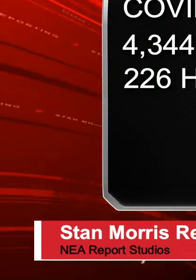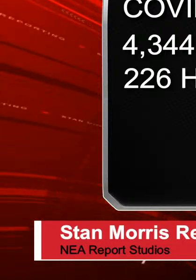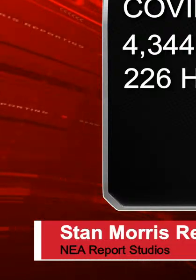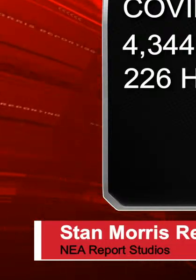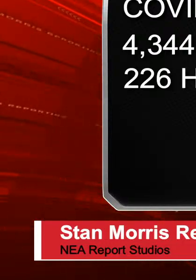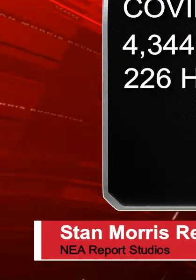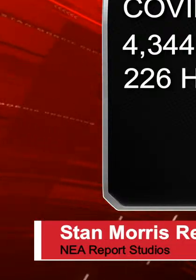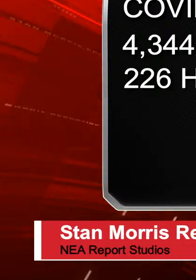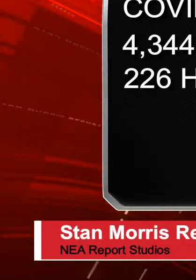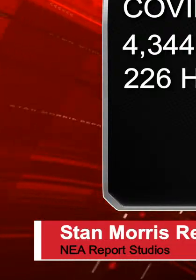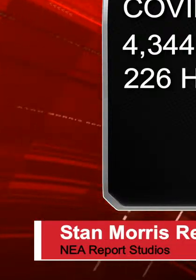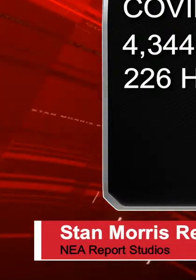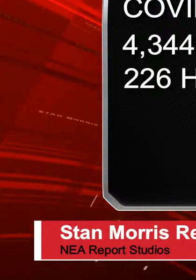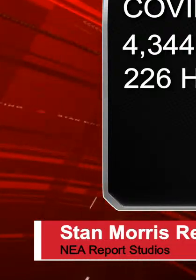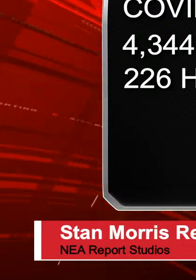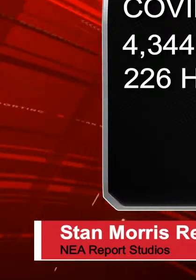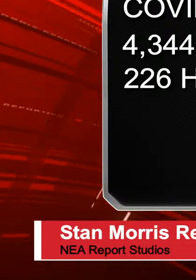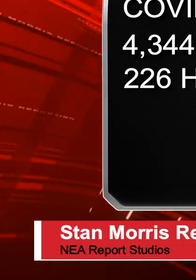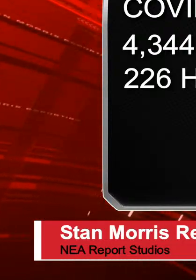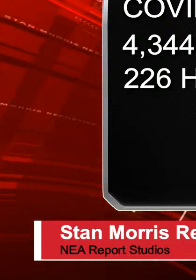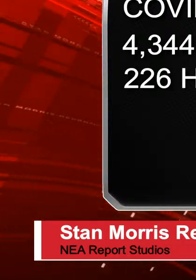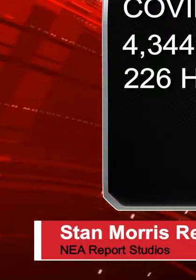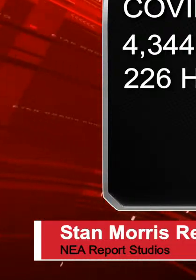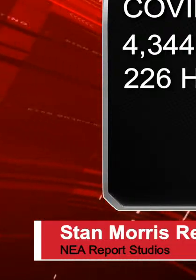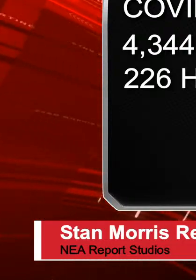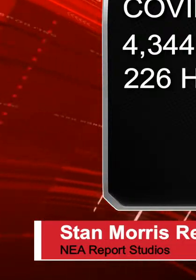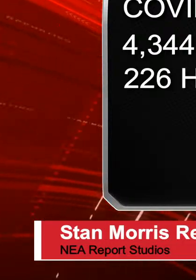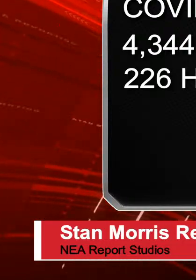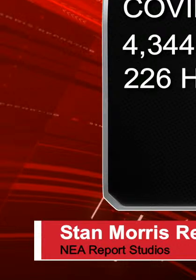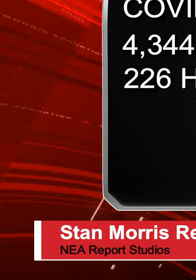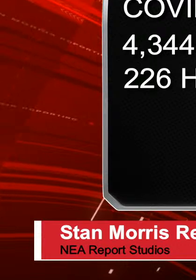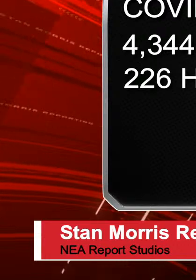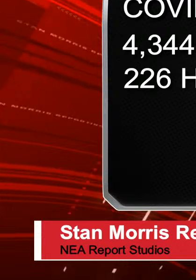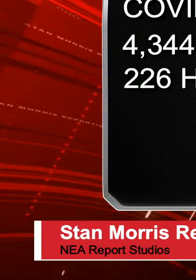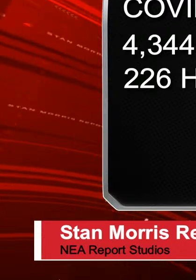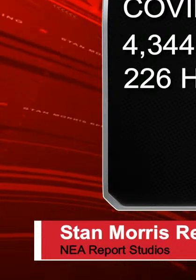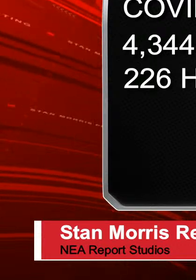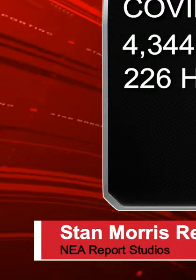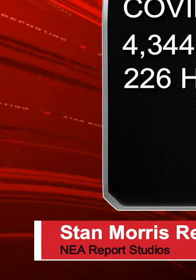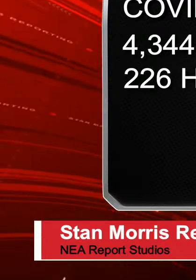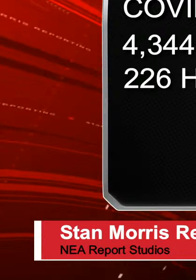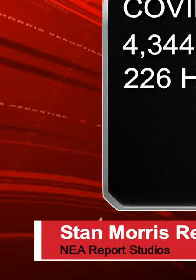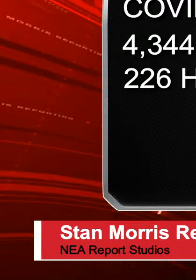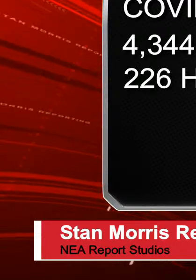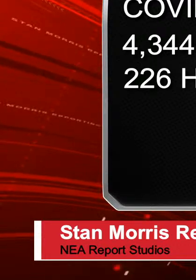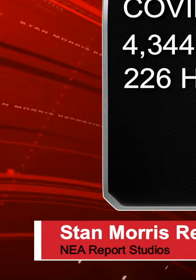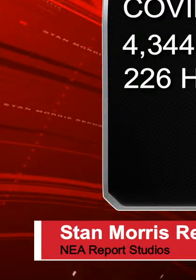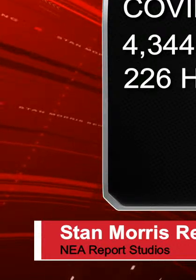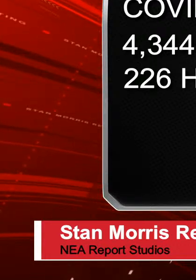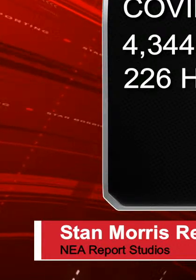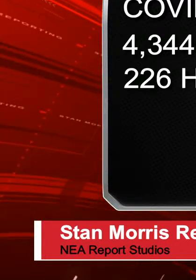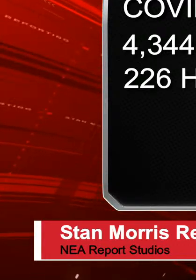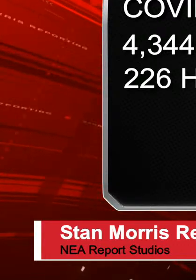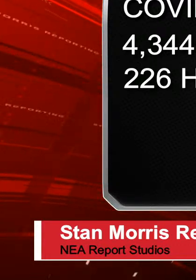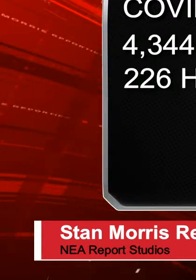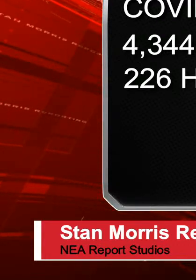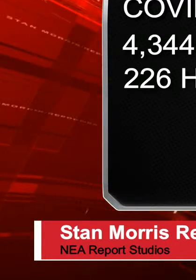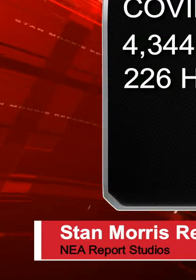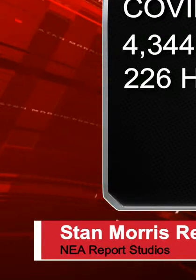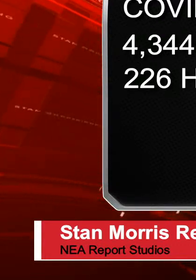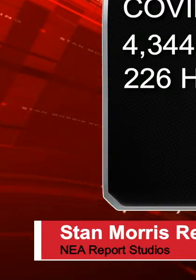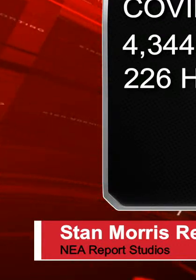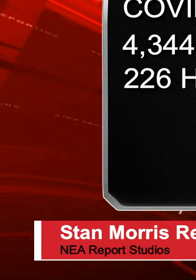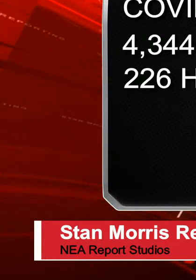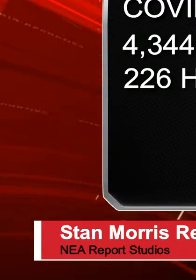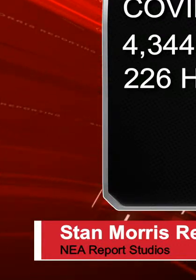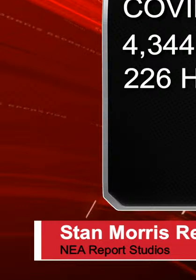still. We heard some discussion about the projections, including a frightening projection that might include